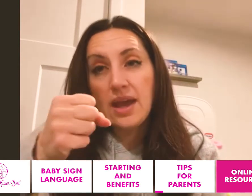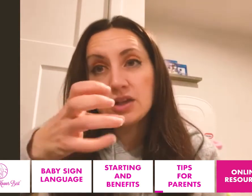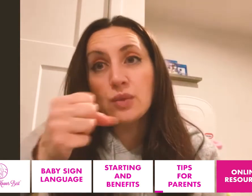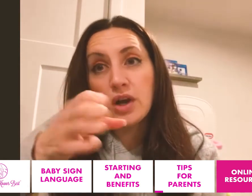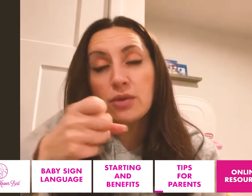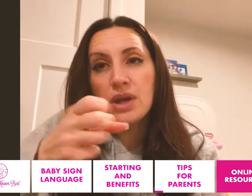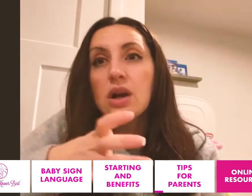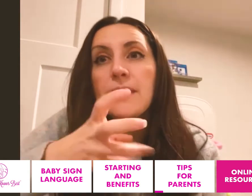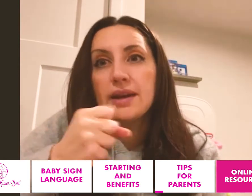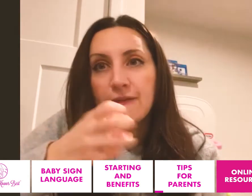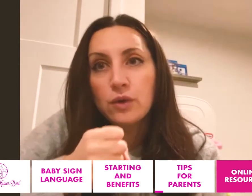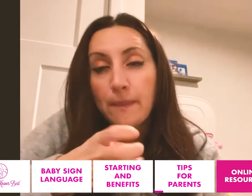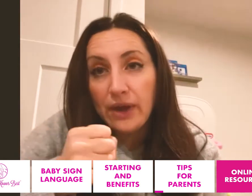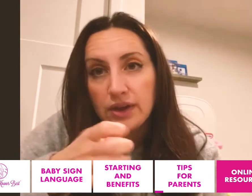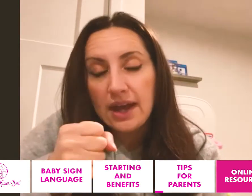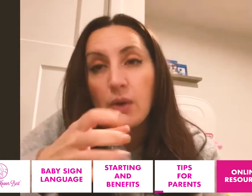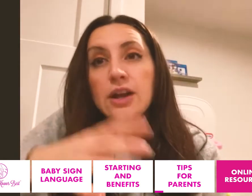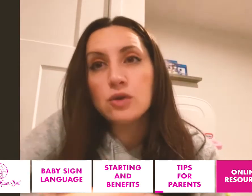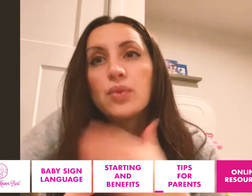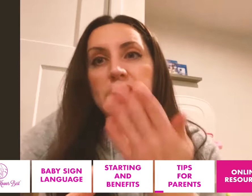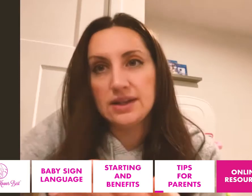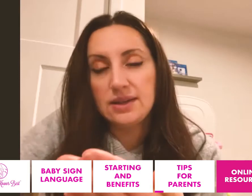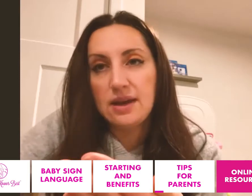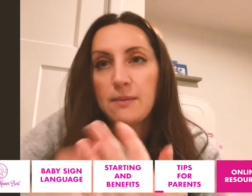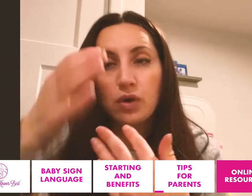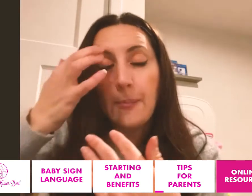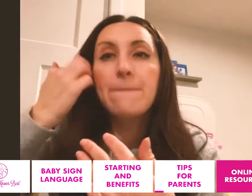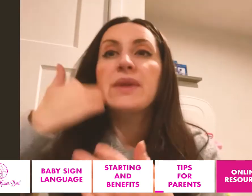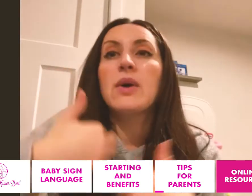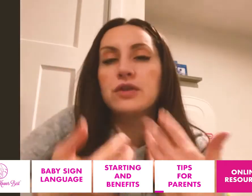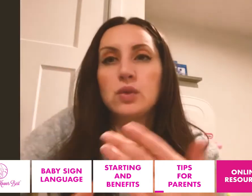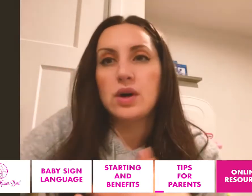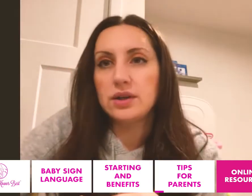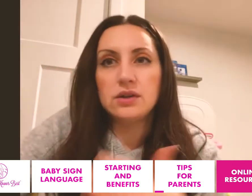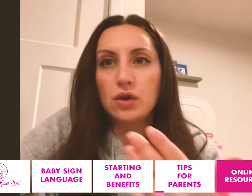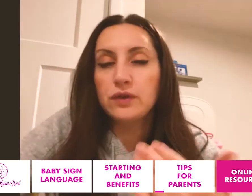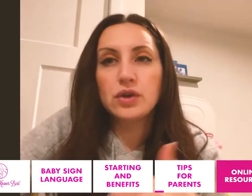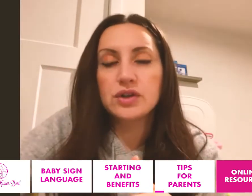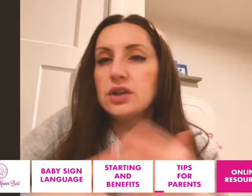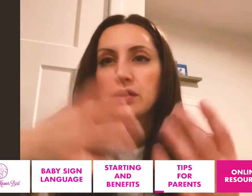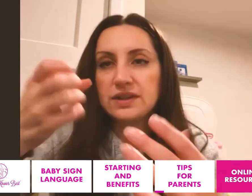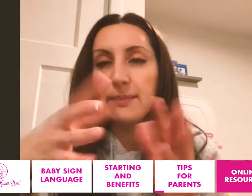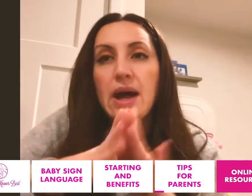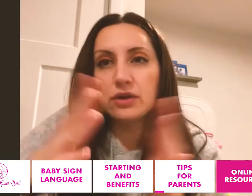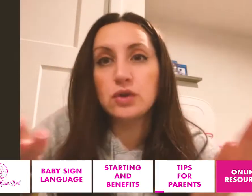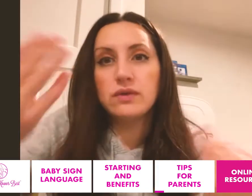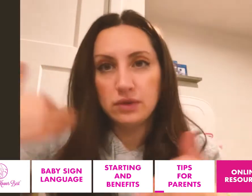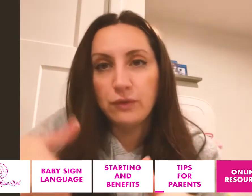do you want your milk? I'm going to give you your milk now. And you bring it to them, or however you want to, if you're nursing or if it's a bottle, you follow